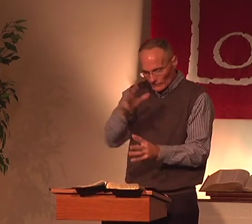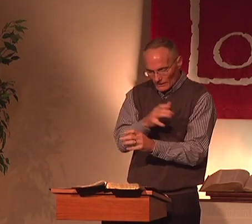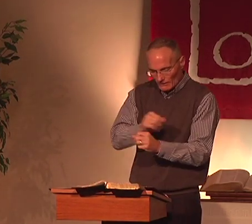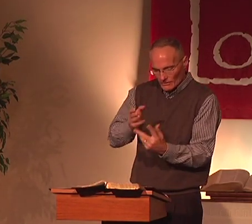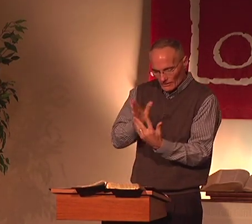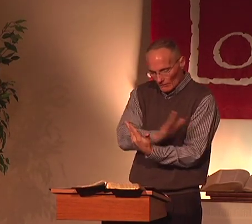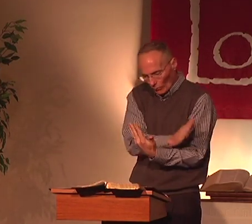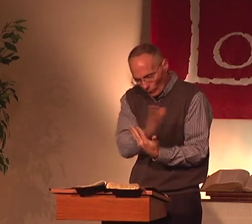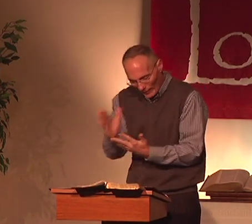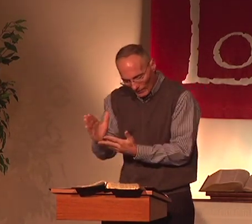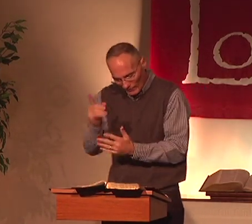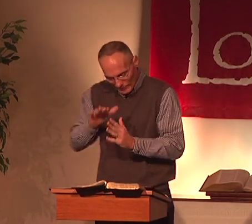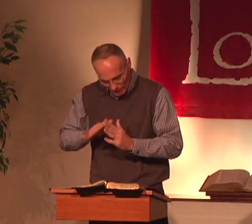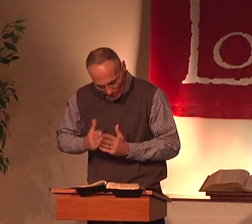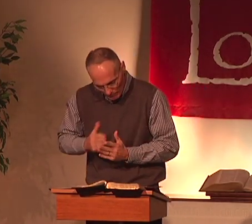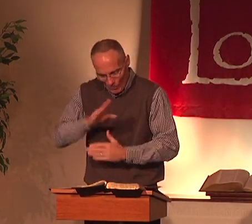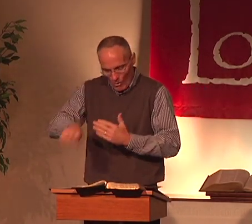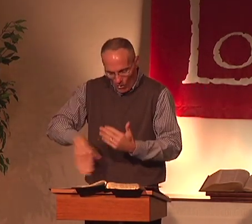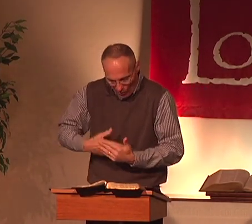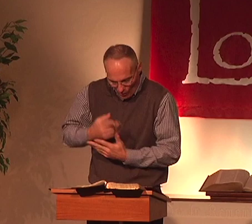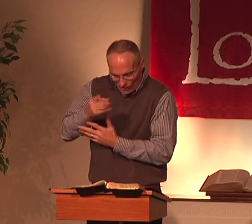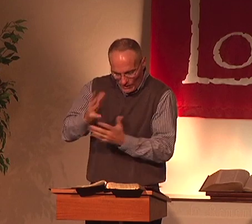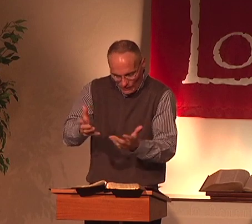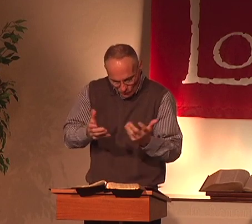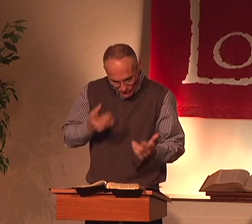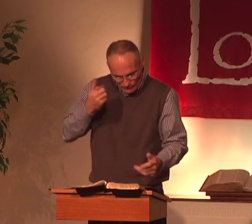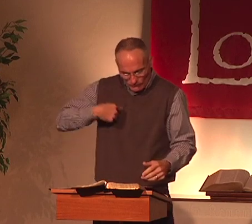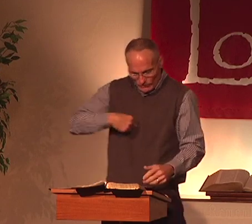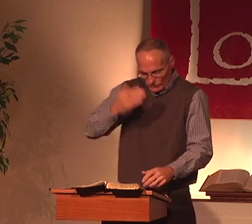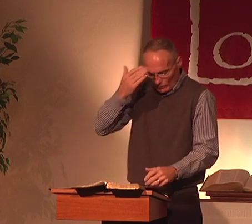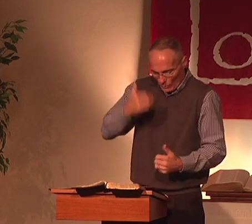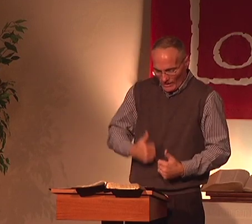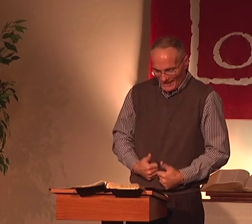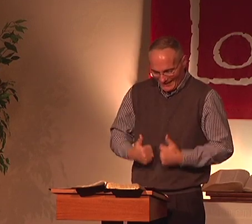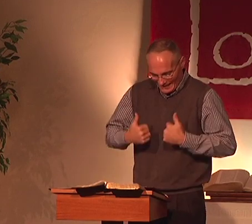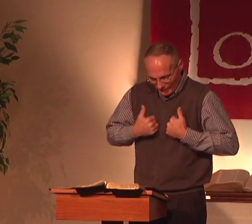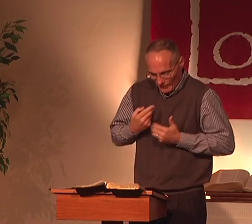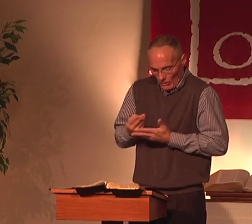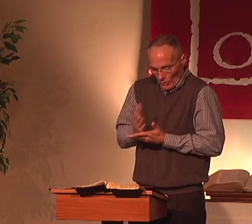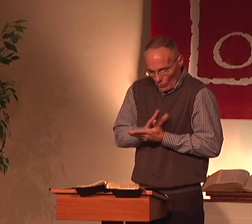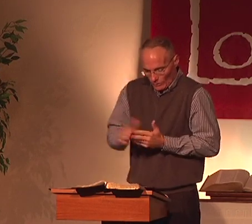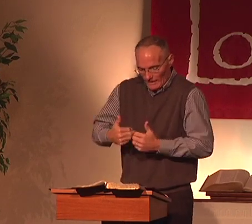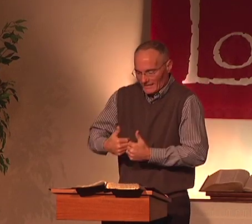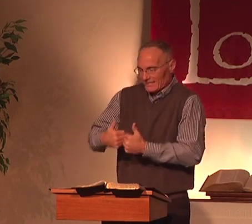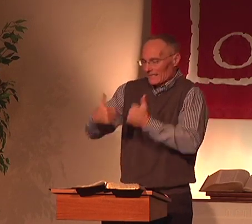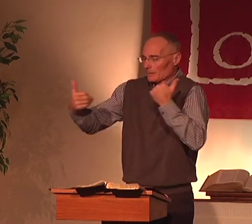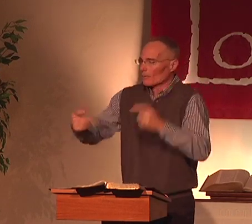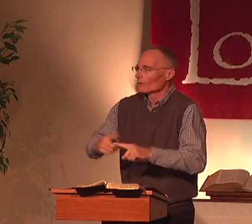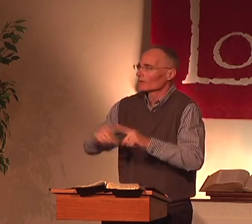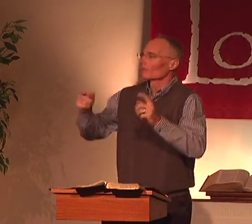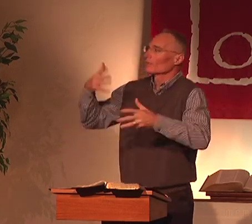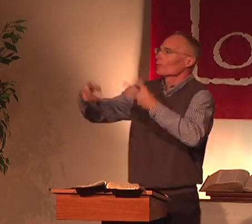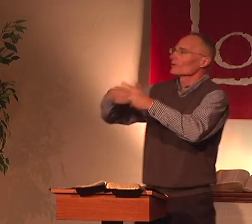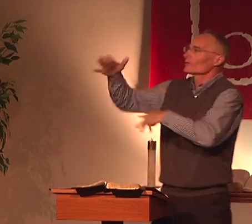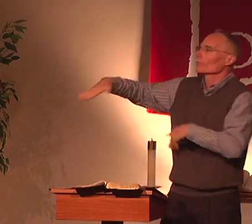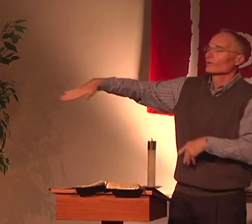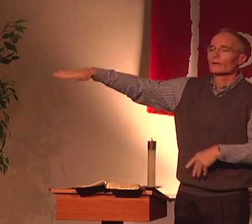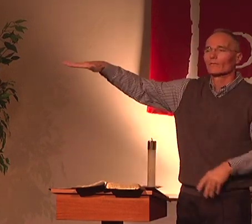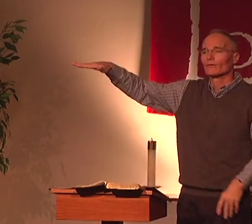God's plan for salvation Throughout the bible All he wants for us To know To live That holy Set apart life